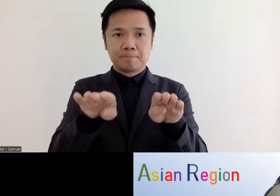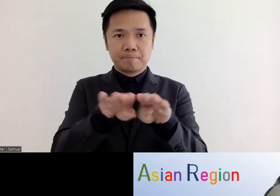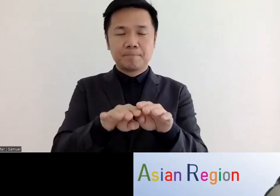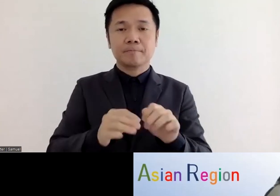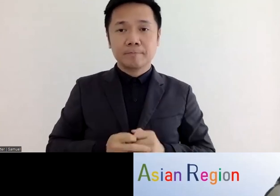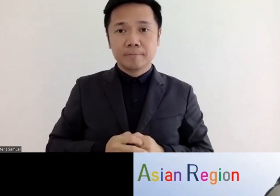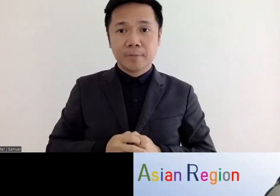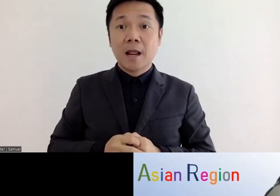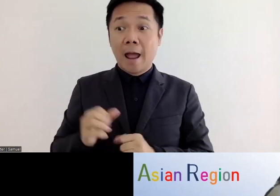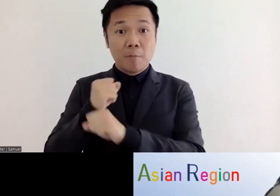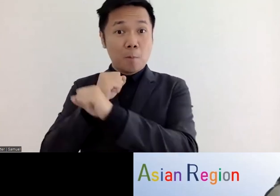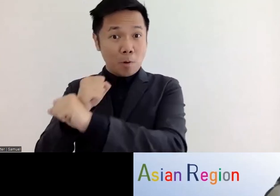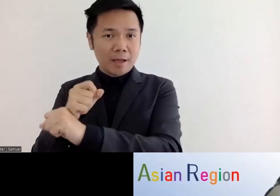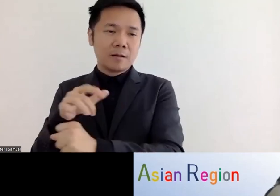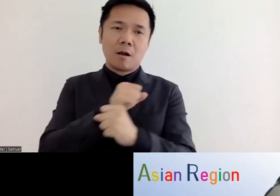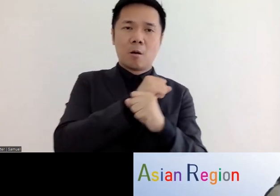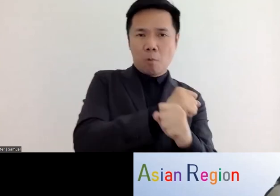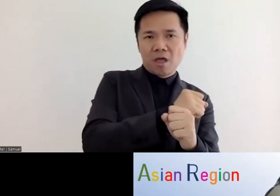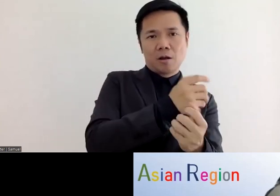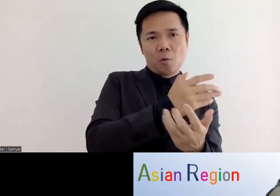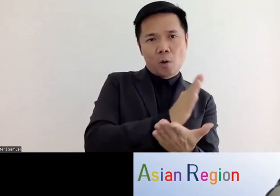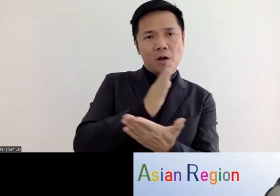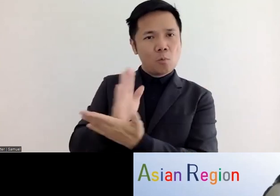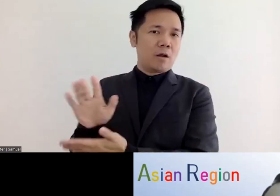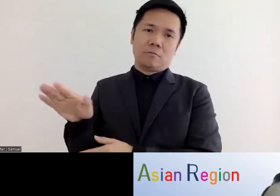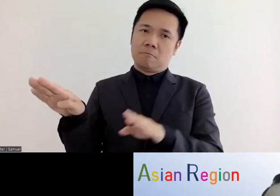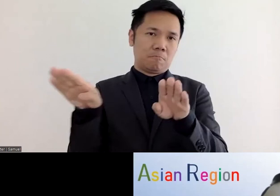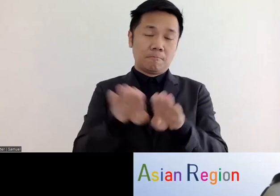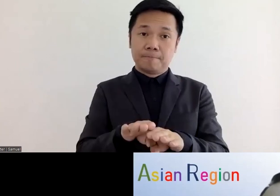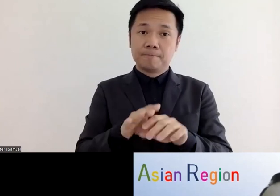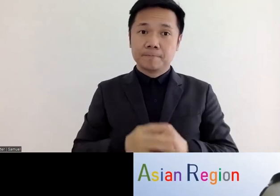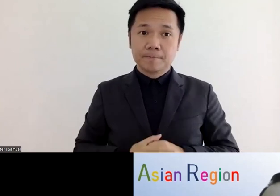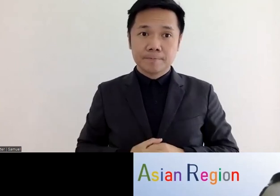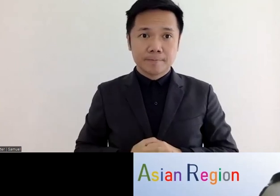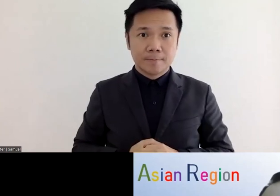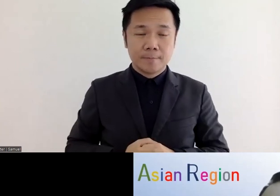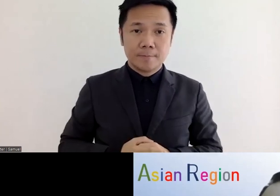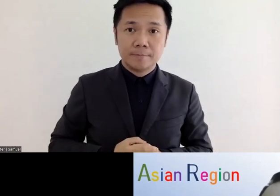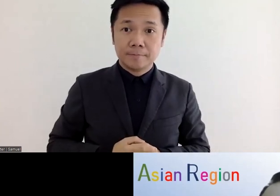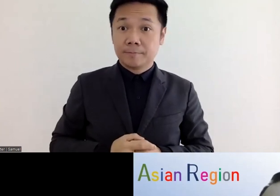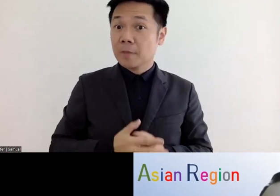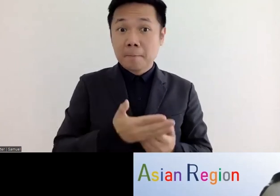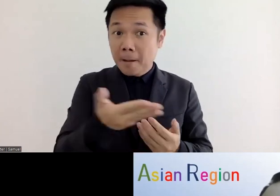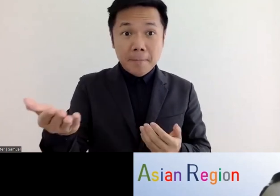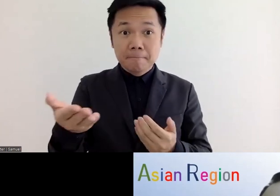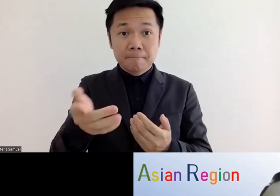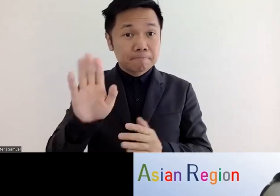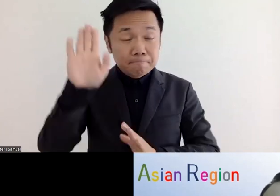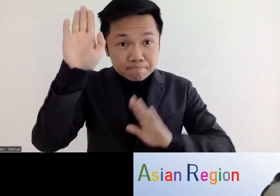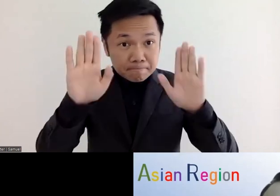protection of the rights. I think that's the I think probably any other speaker could add